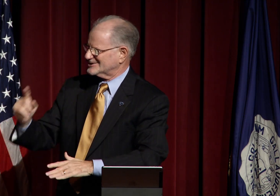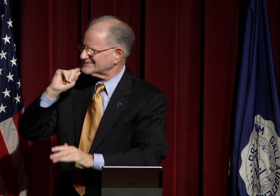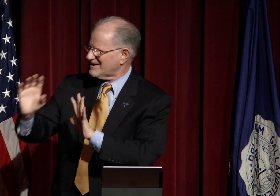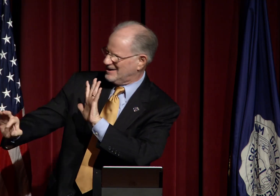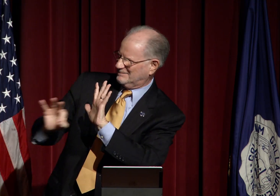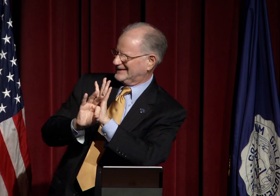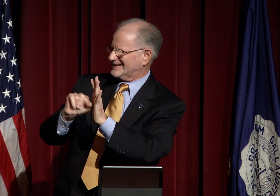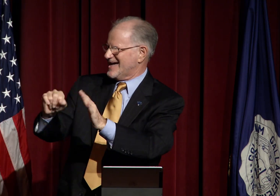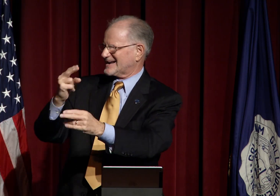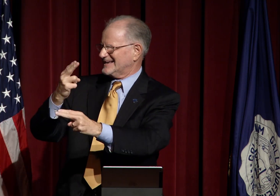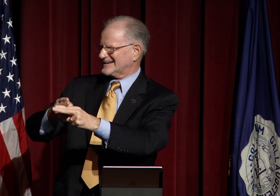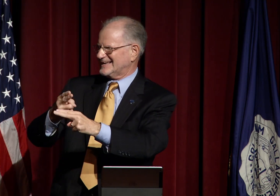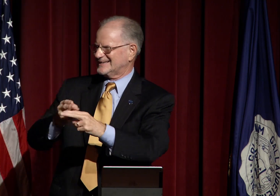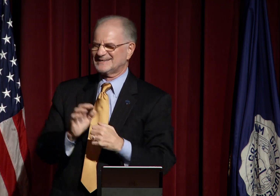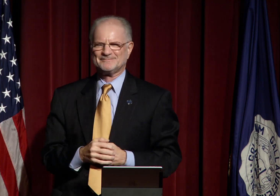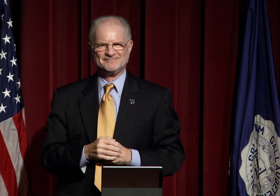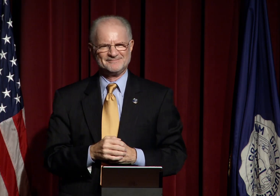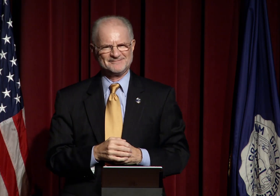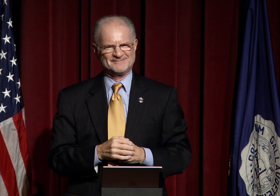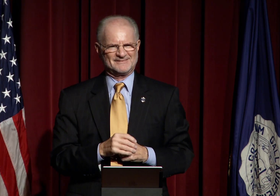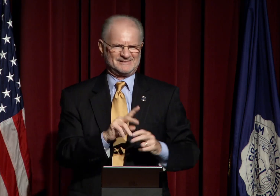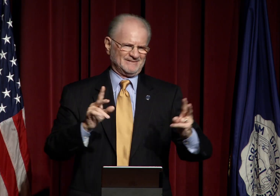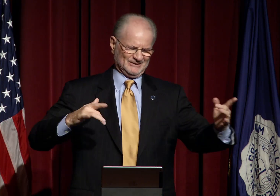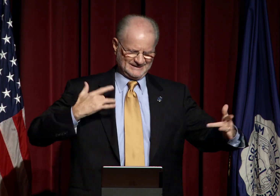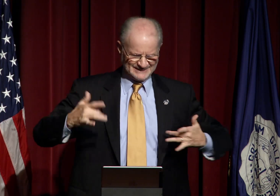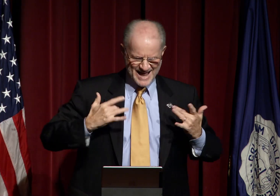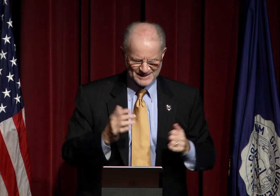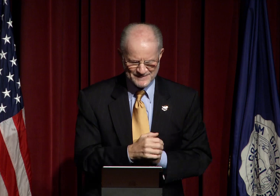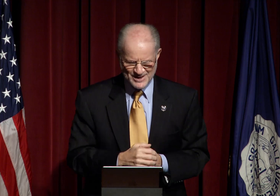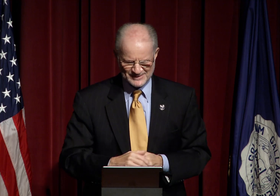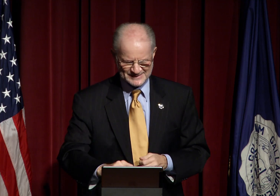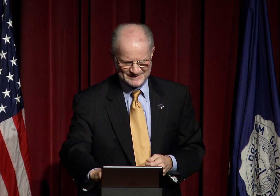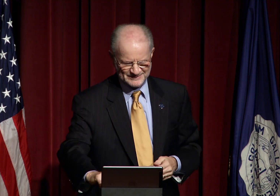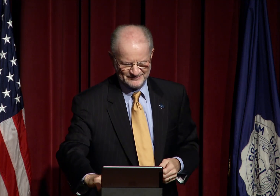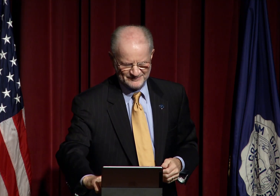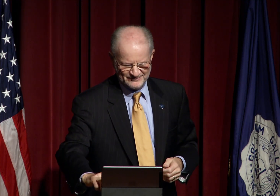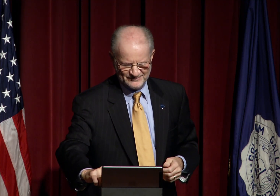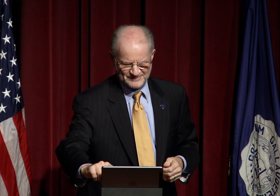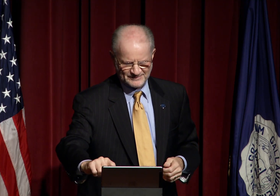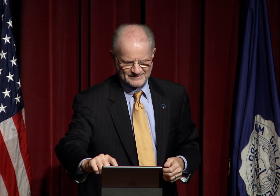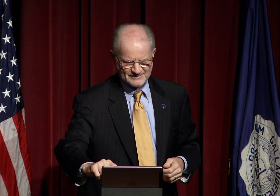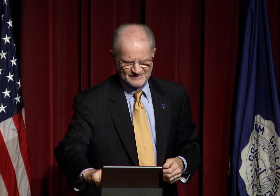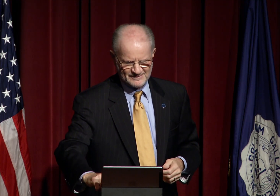to the student leaders for choosing her as the name to be proposed.